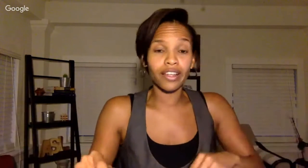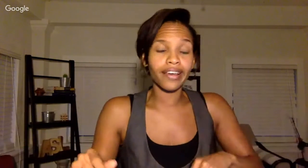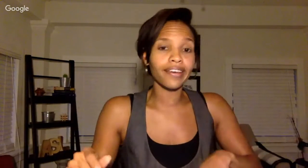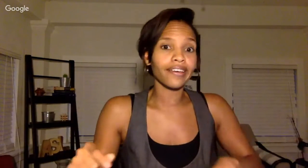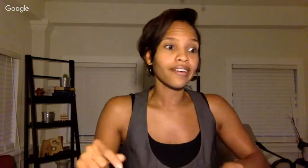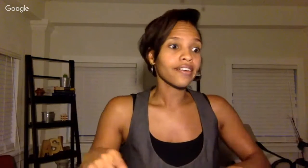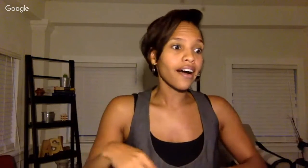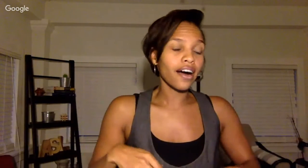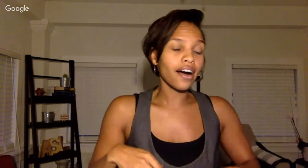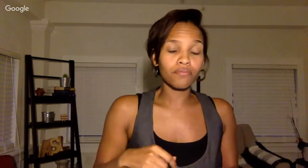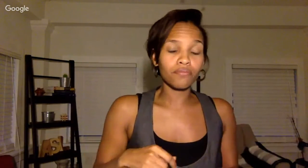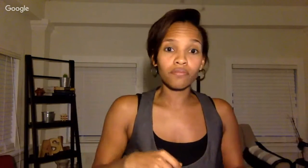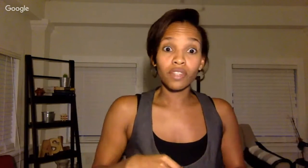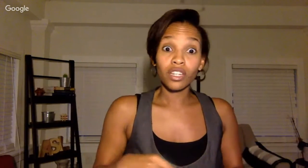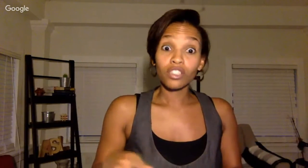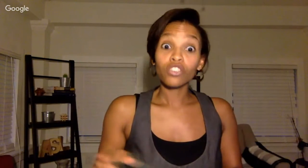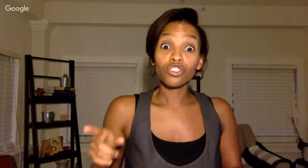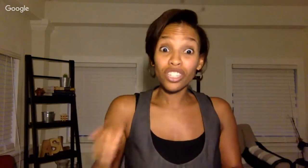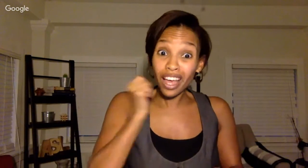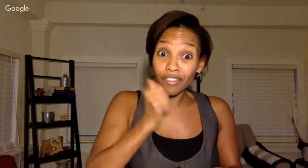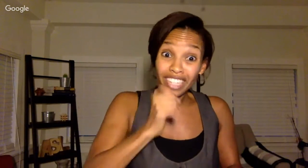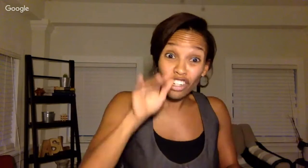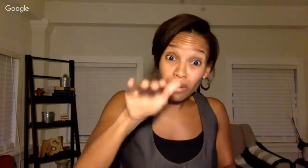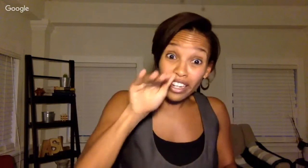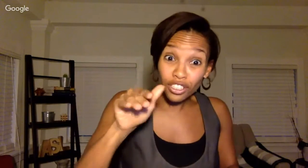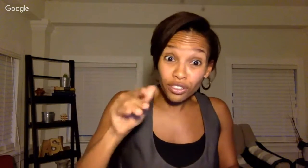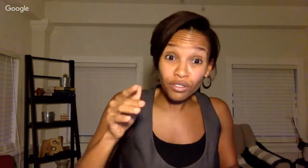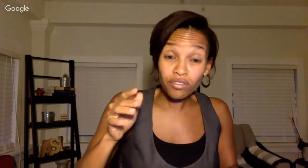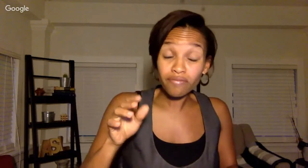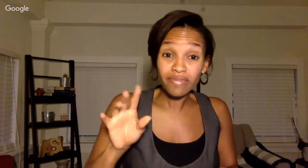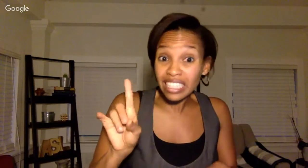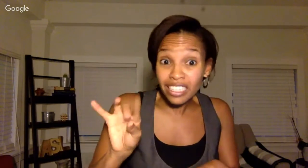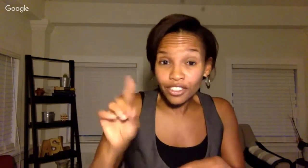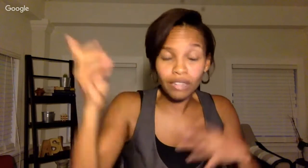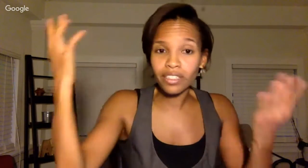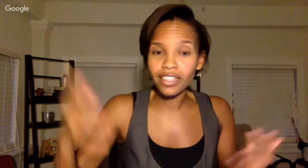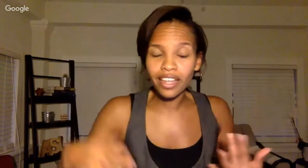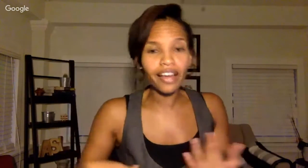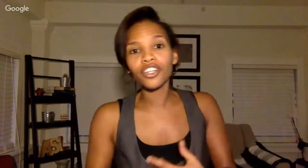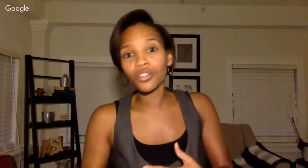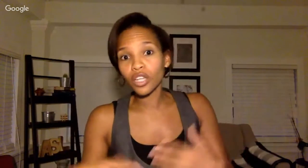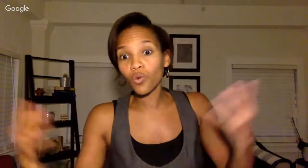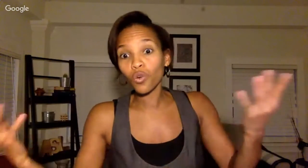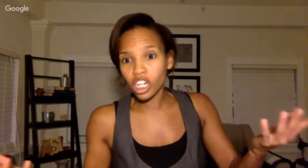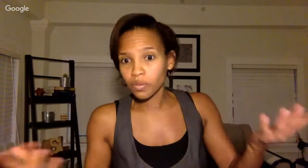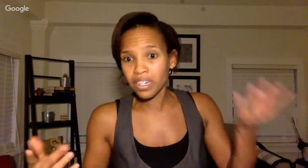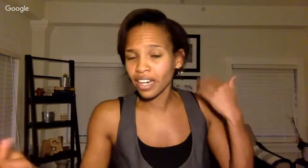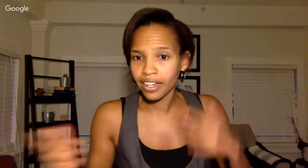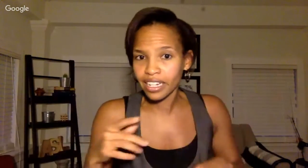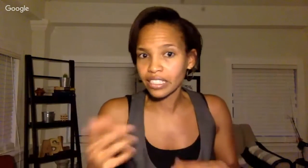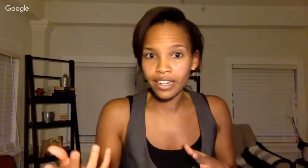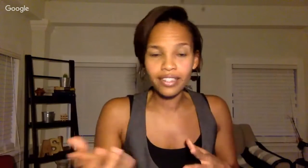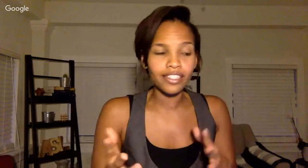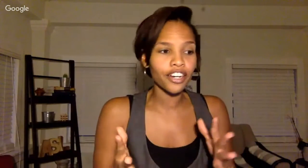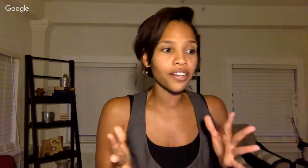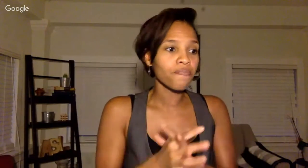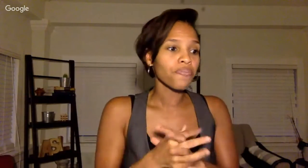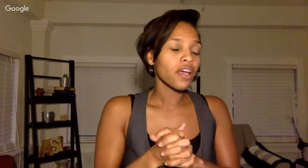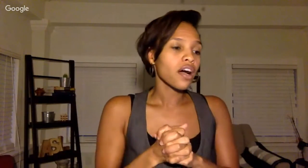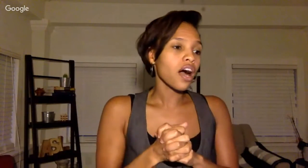like she every day remind you did or something like that. You know, it works, but it's not necessary. But